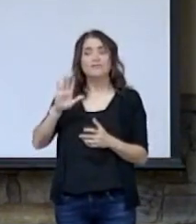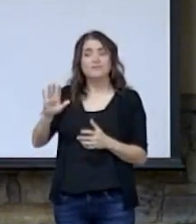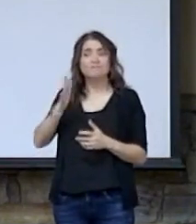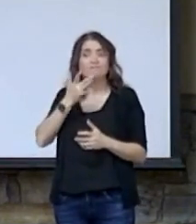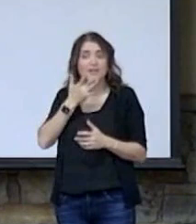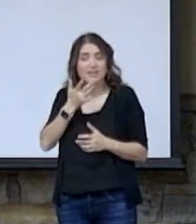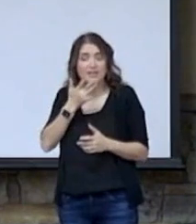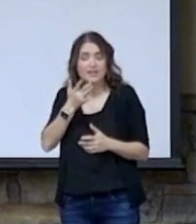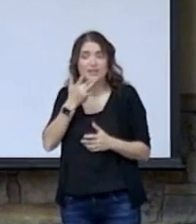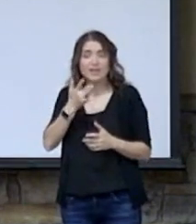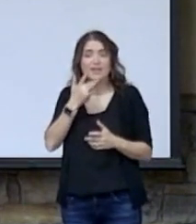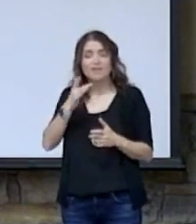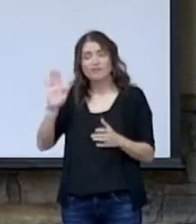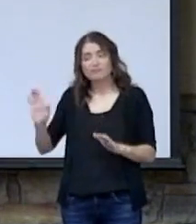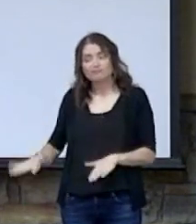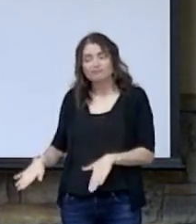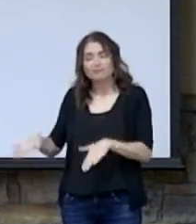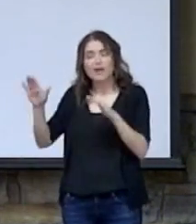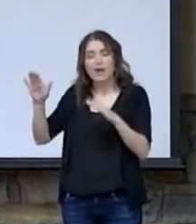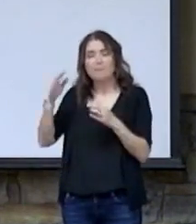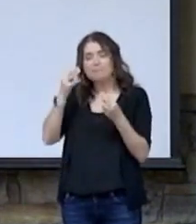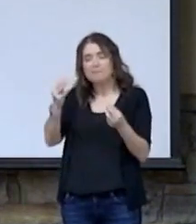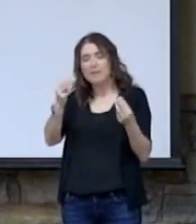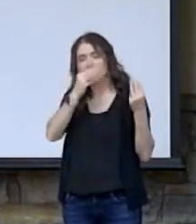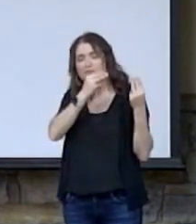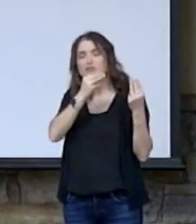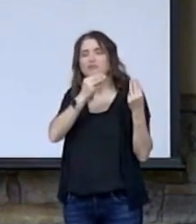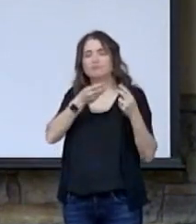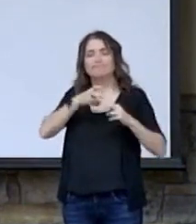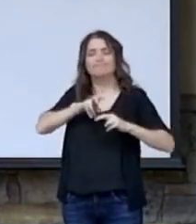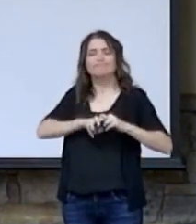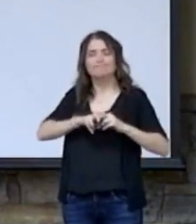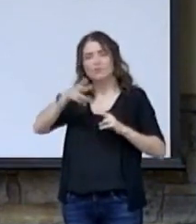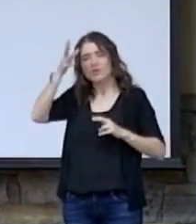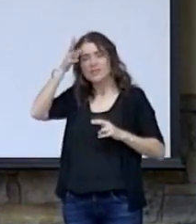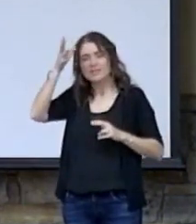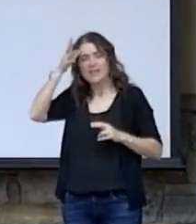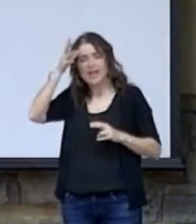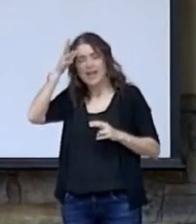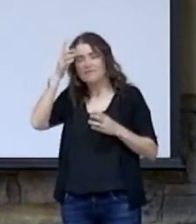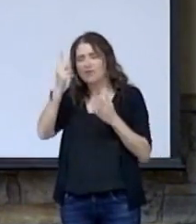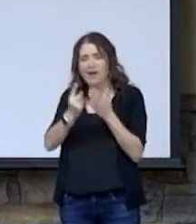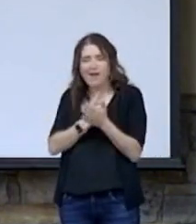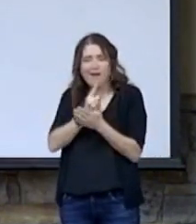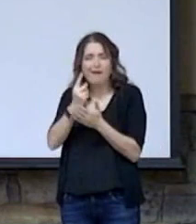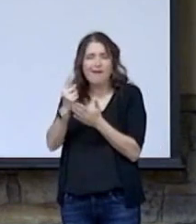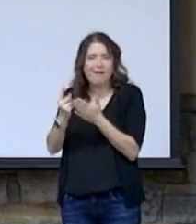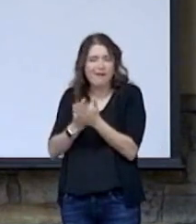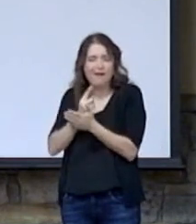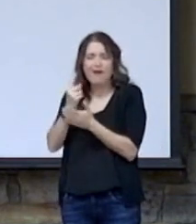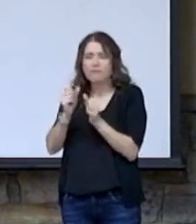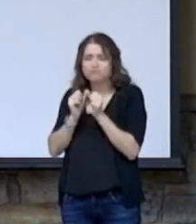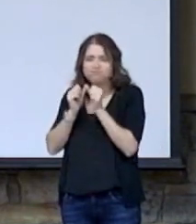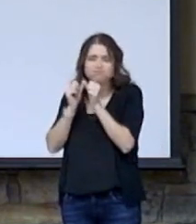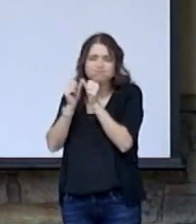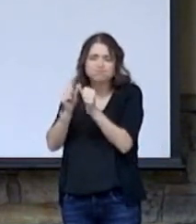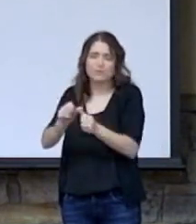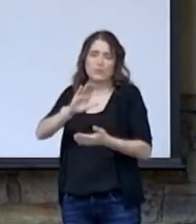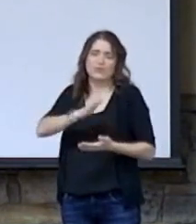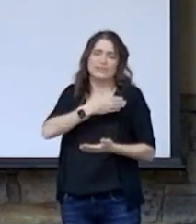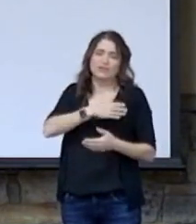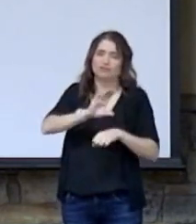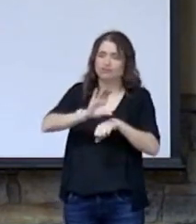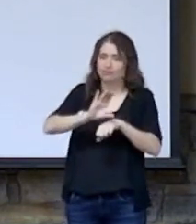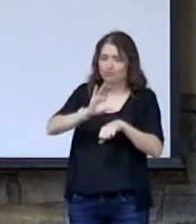childhood memories actually was sitting by his dad's side, and for hours they would sing church hymns. So as Johnson